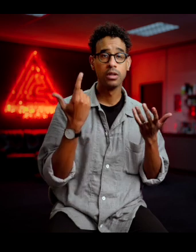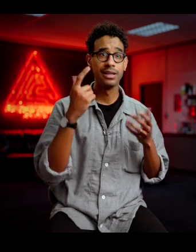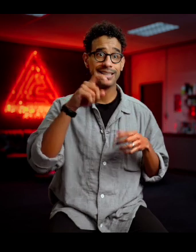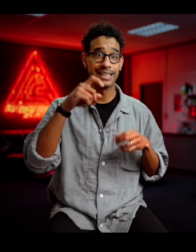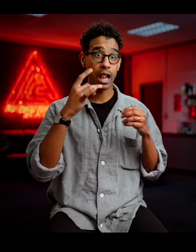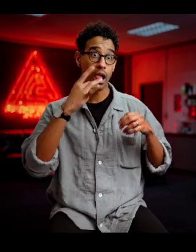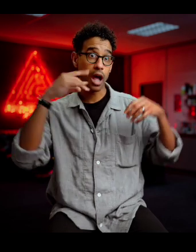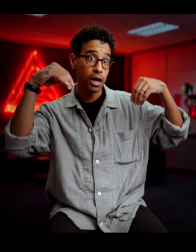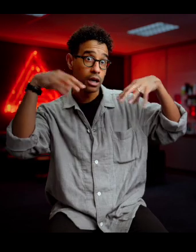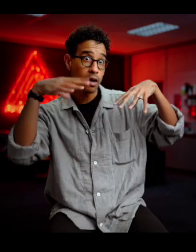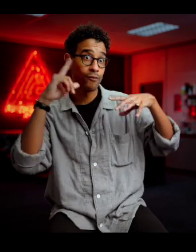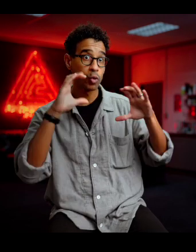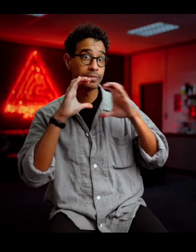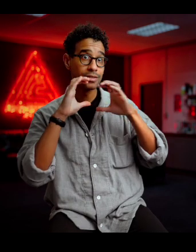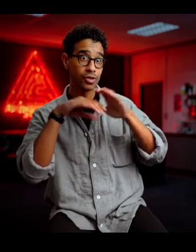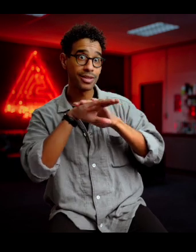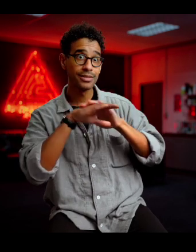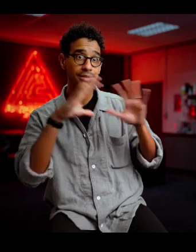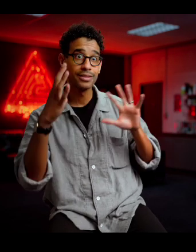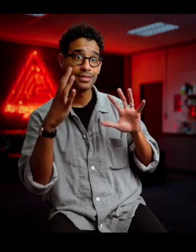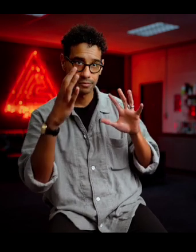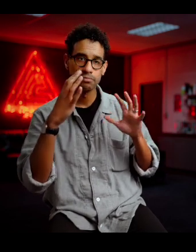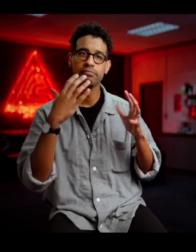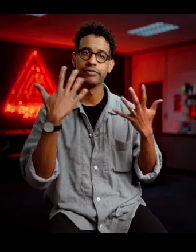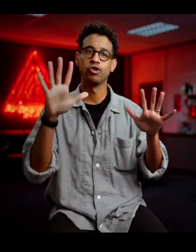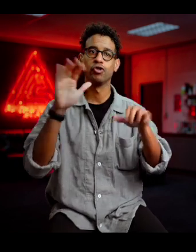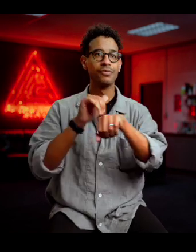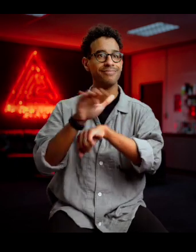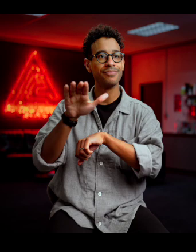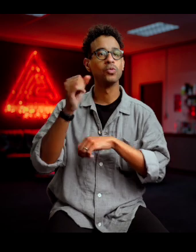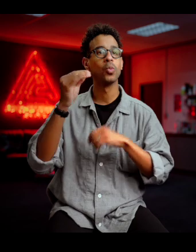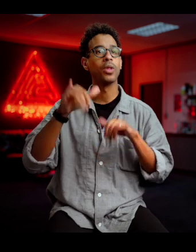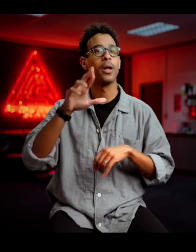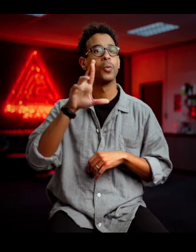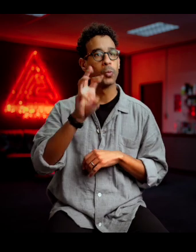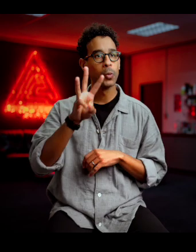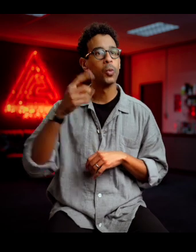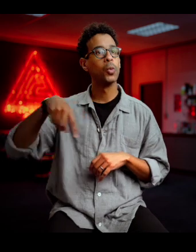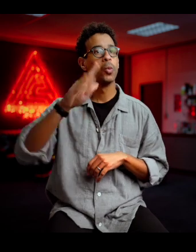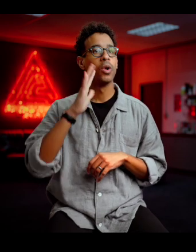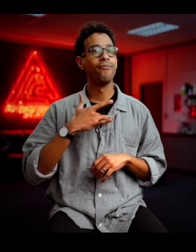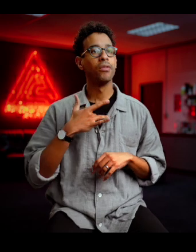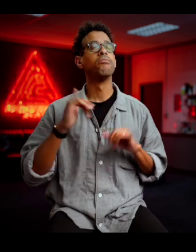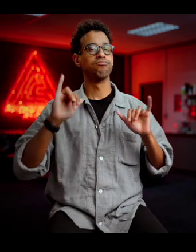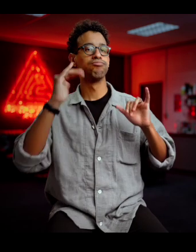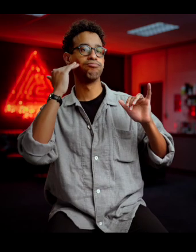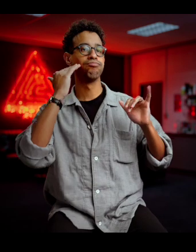set, what light needed to be adjusted for communication purposes. So that way the crew could watch the video